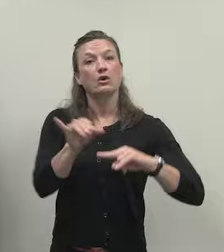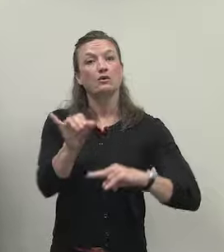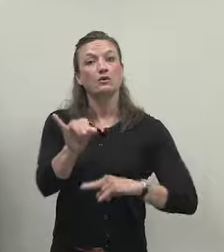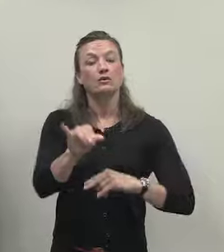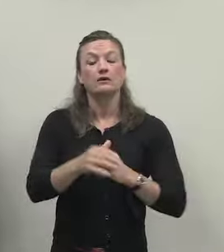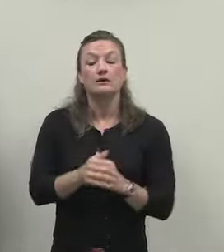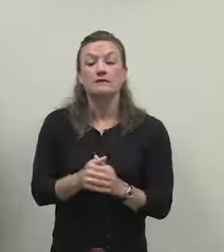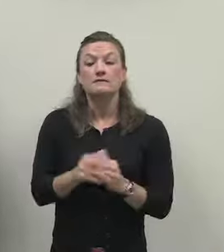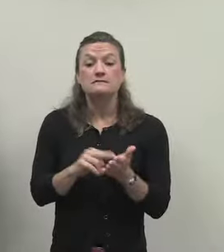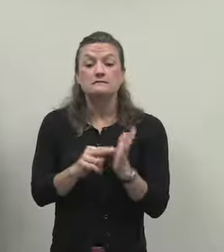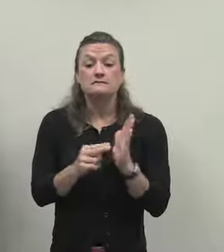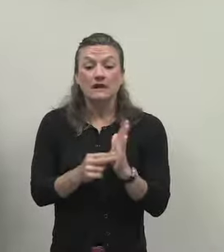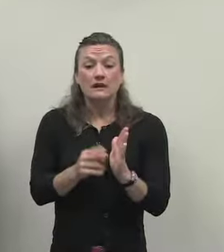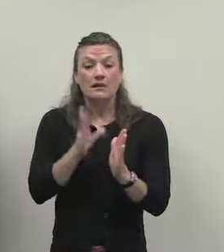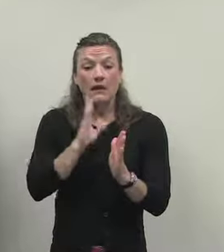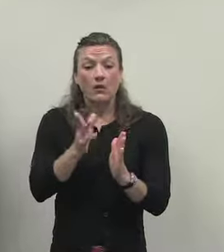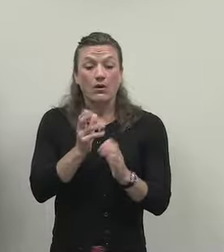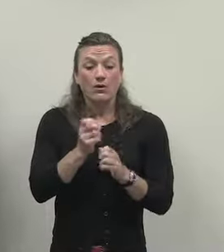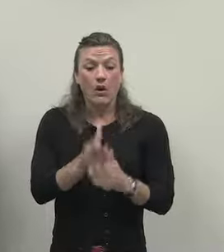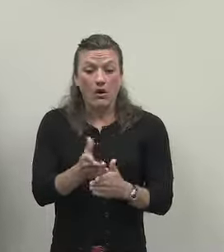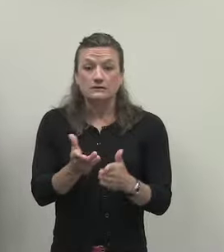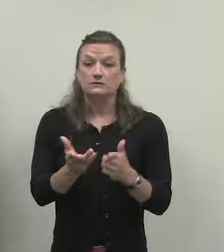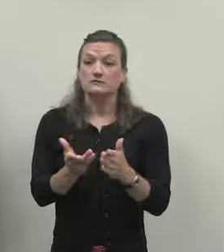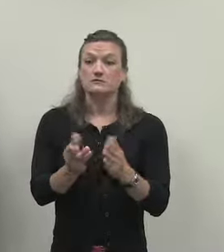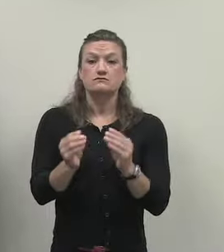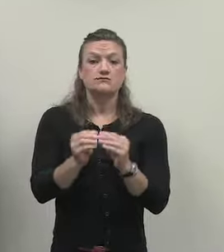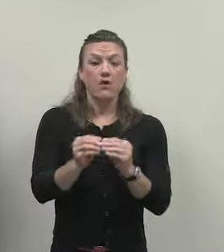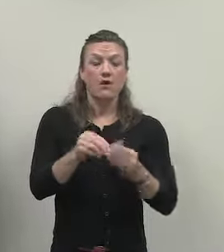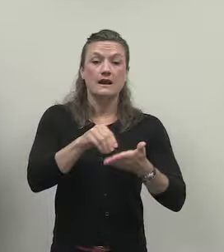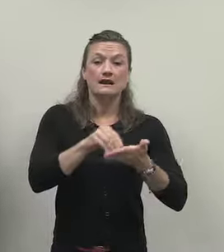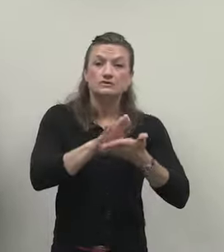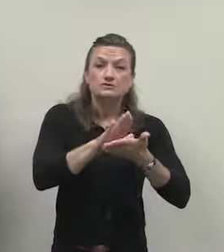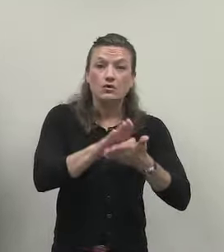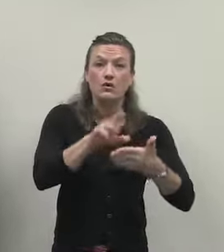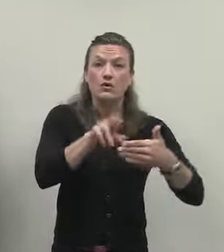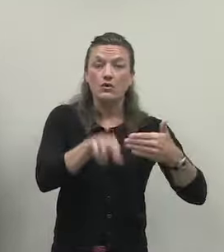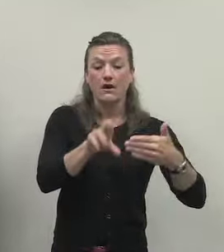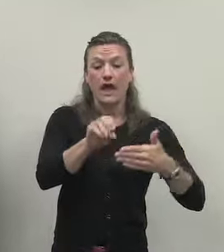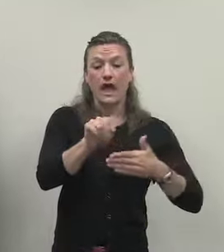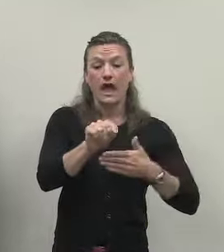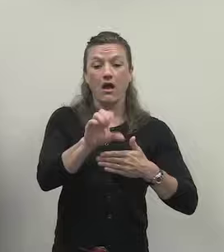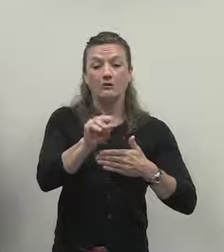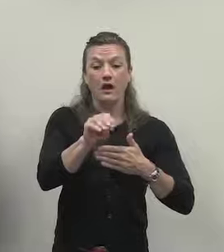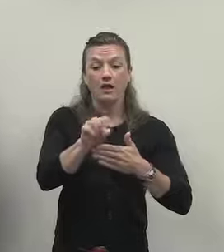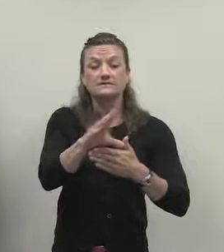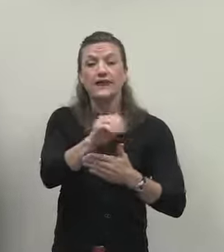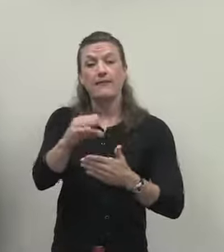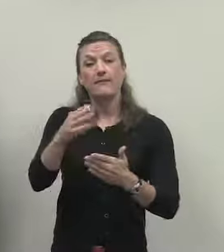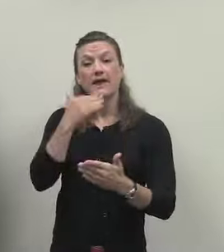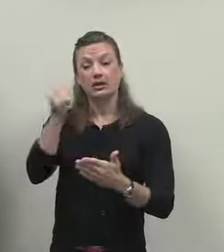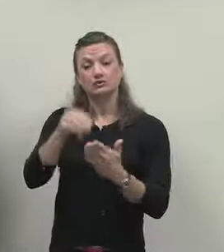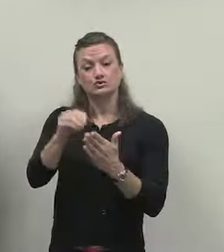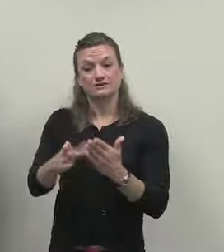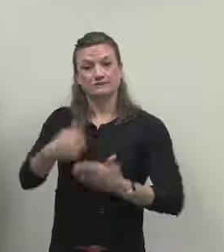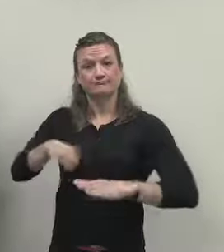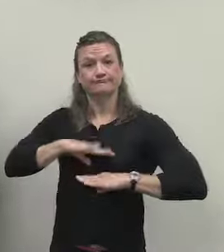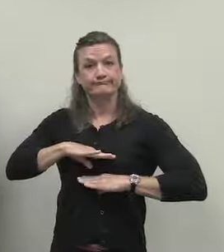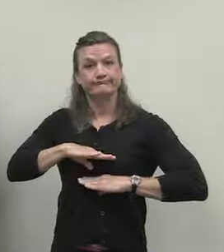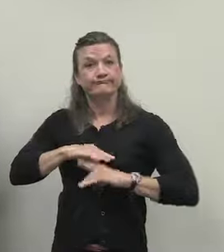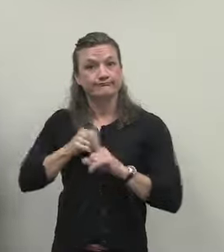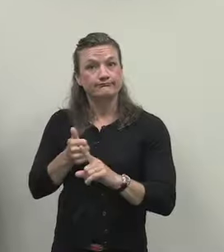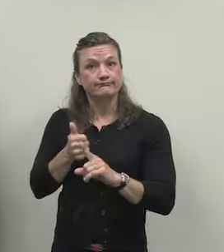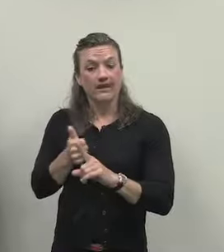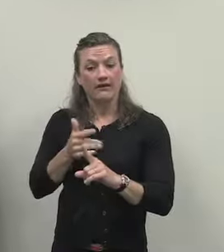lead to better in-school outcomes and satisfaction by students, and then